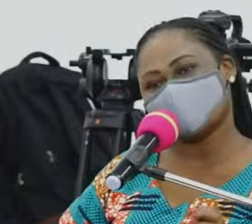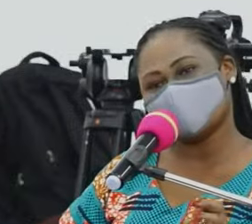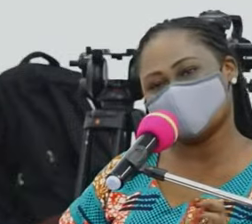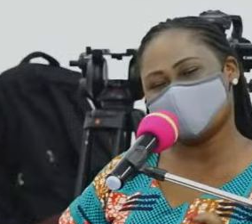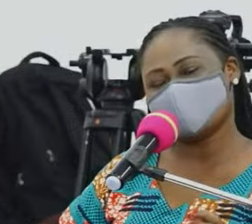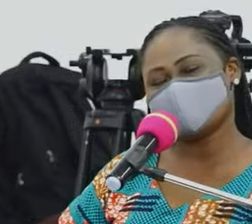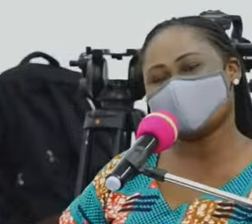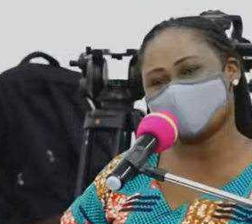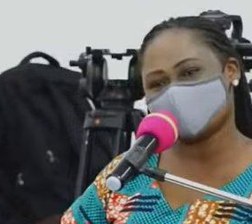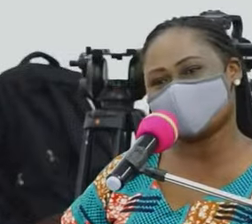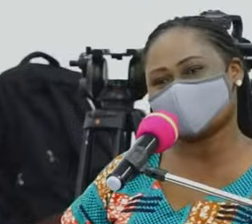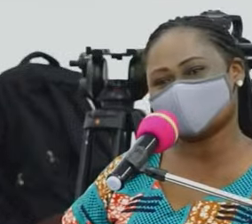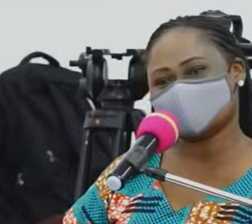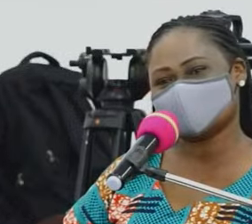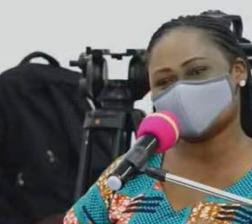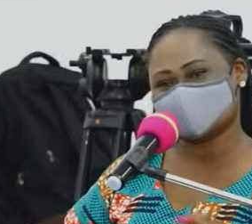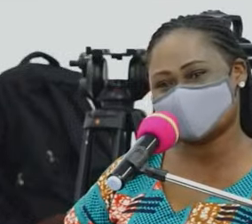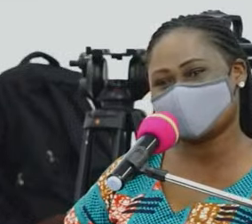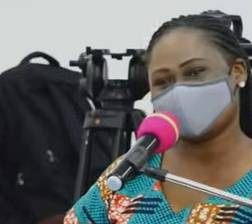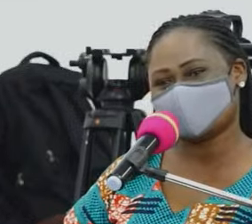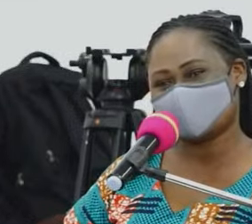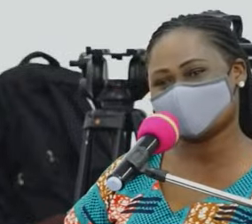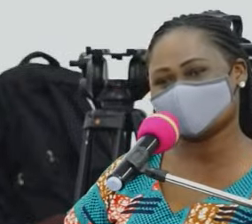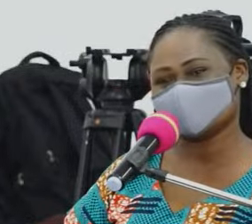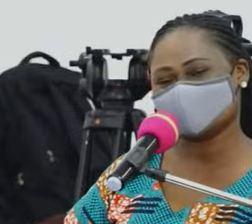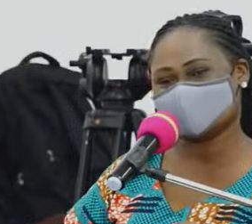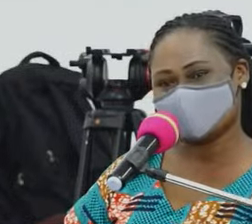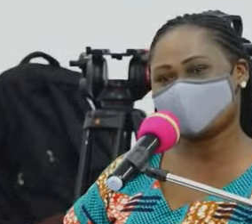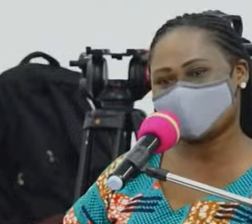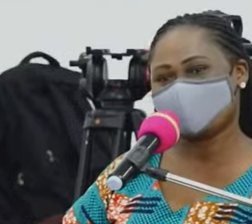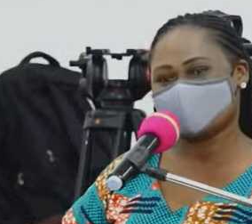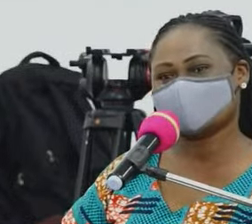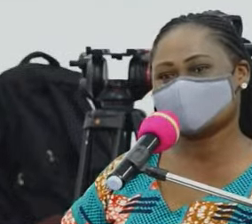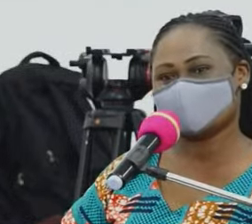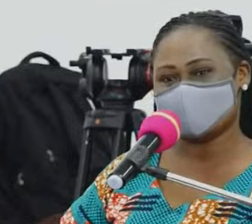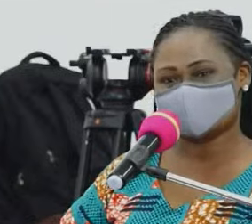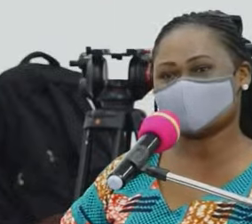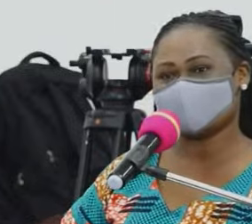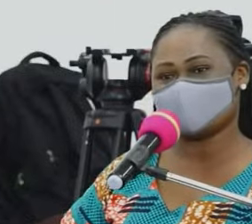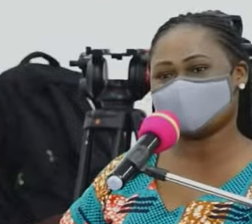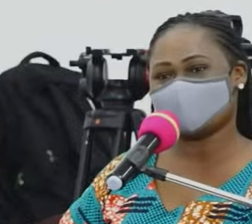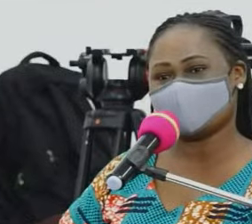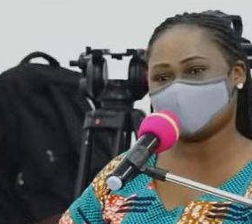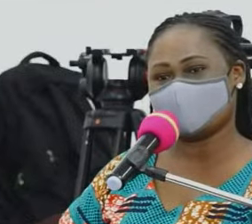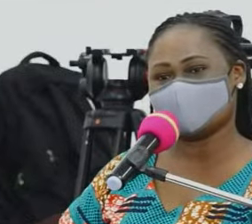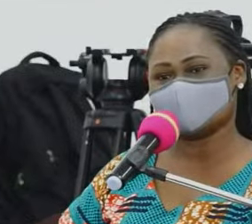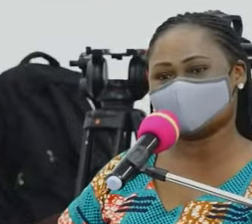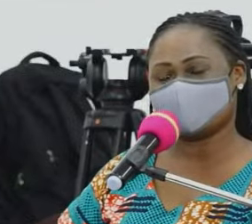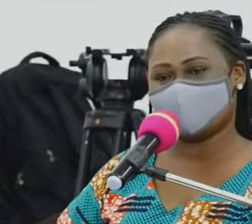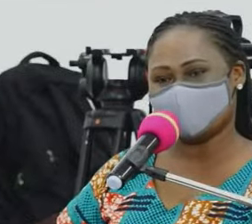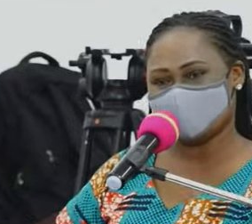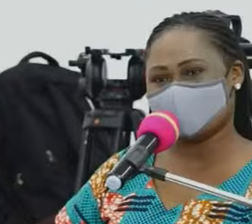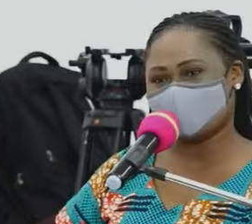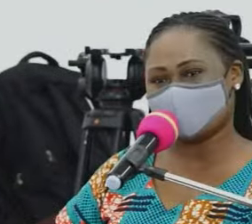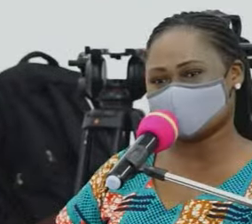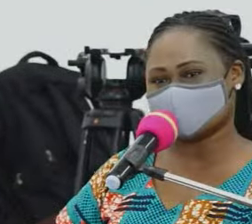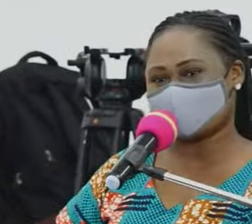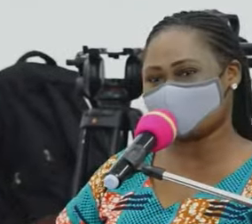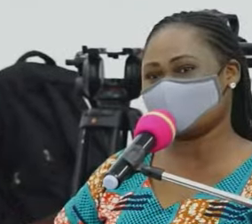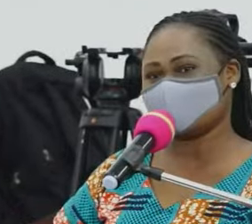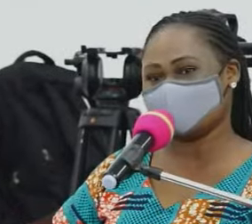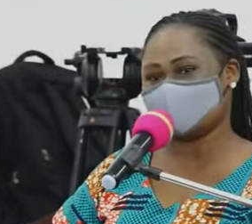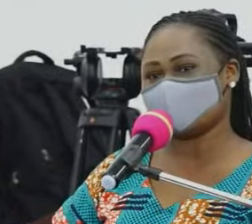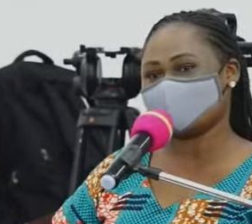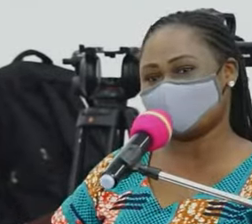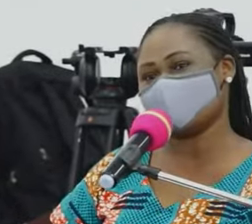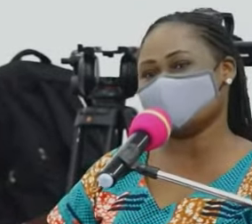there any other decisions taken in fighting this piracy, especially now that we are recording some in our waters,